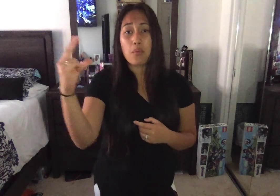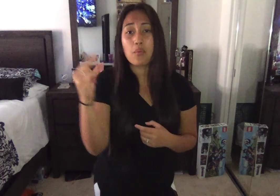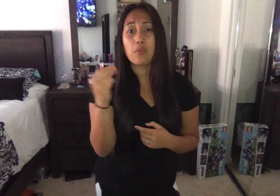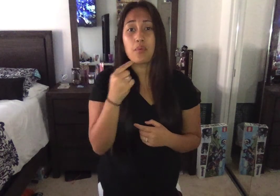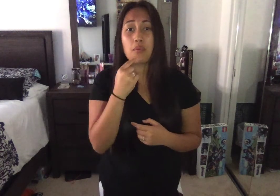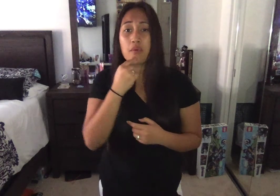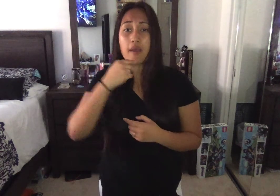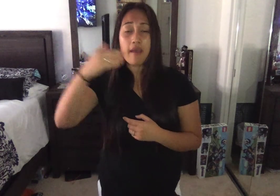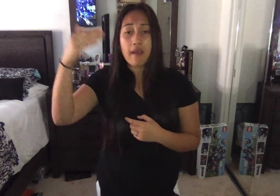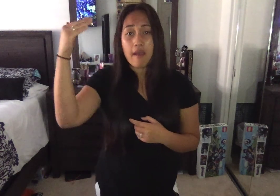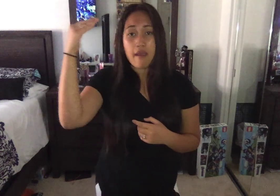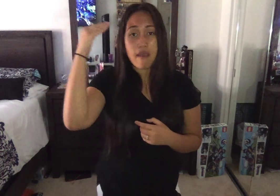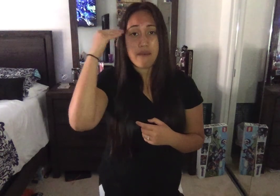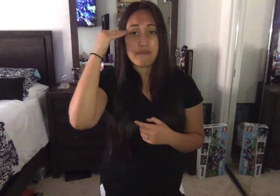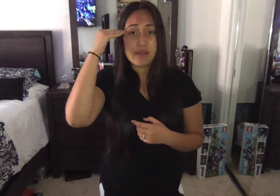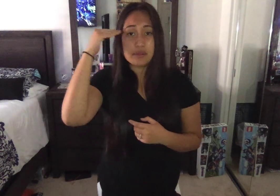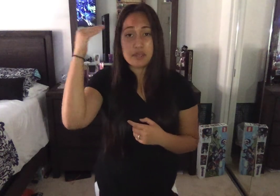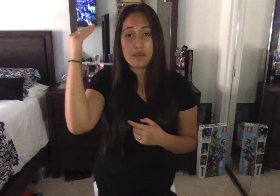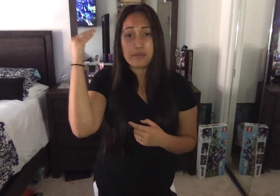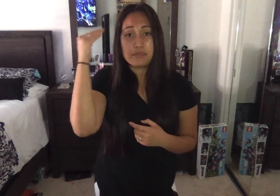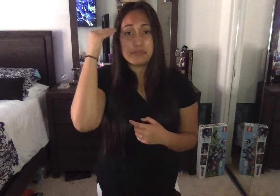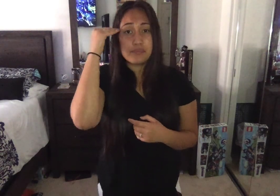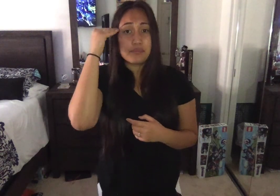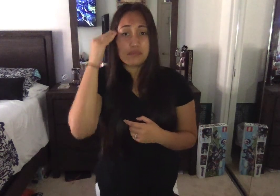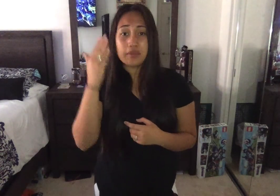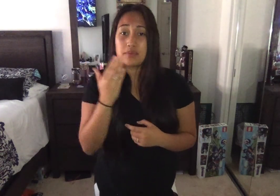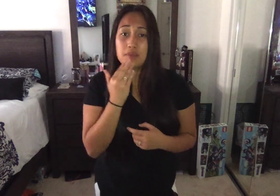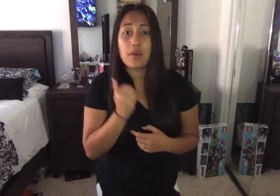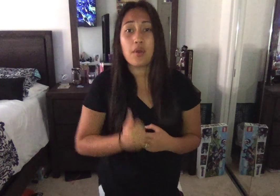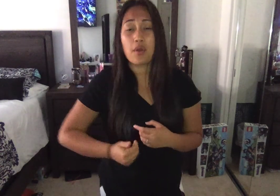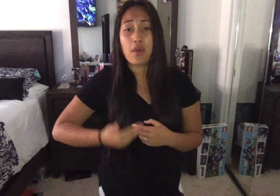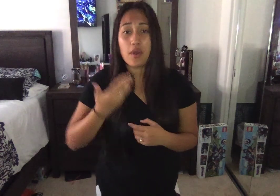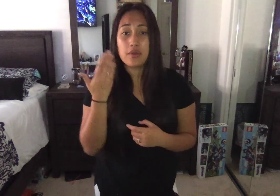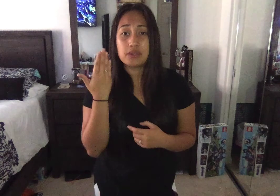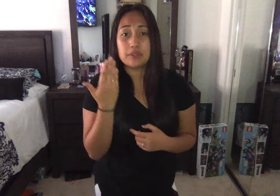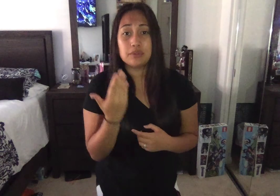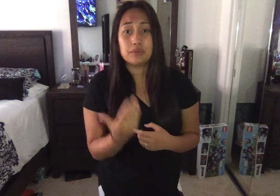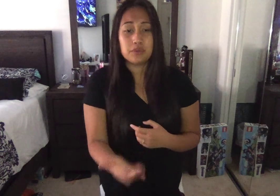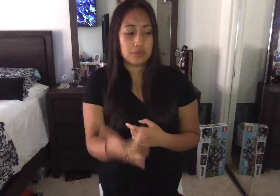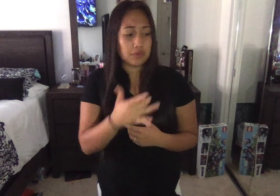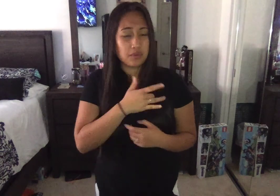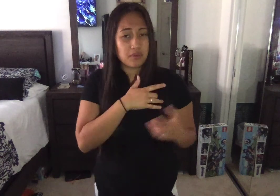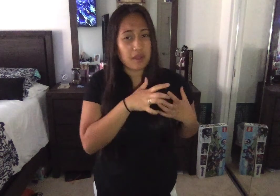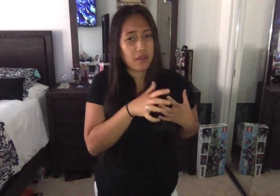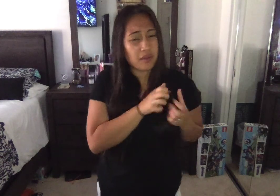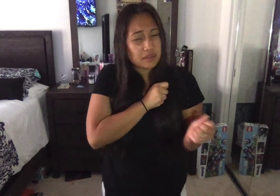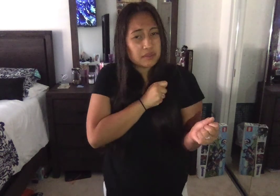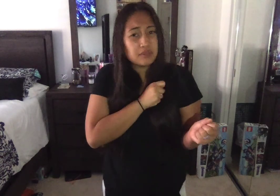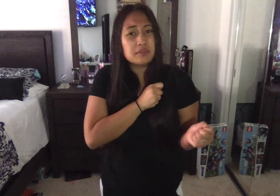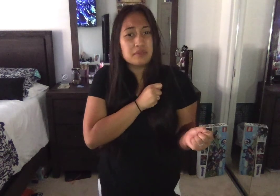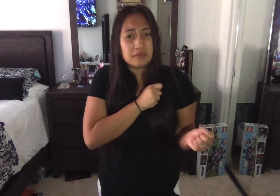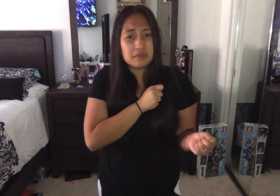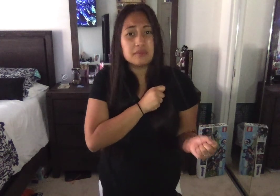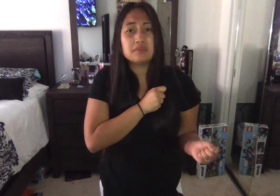and doubt Darling, that you've been hurt, you thought that you'd never love